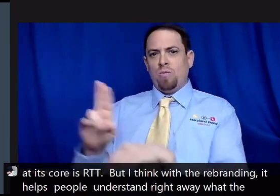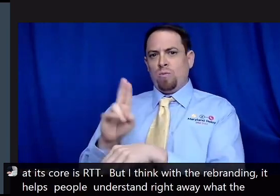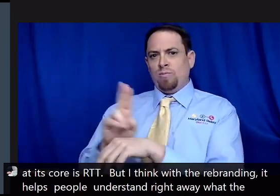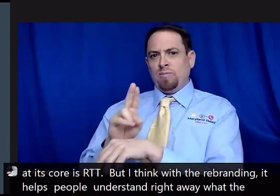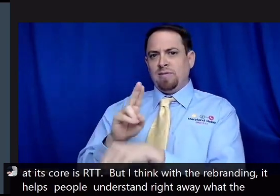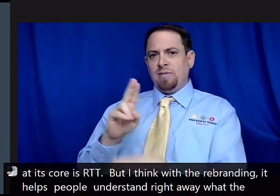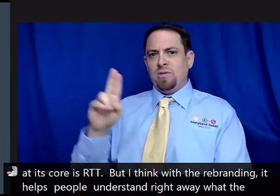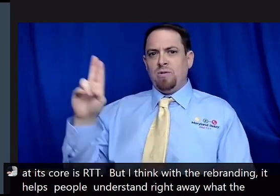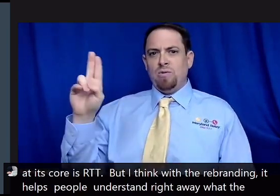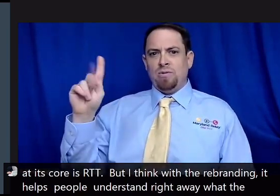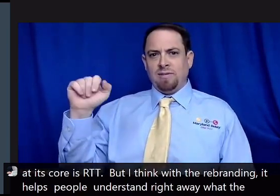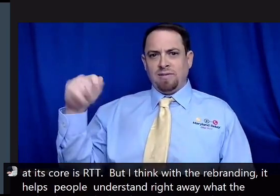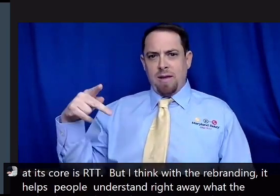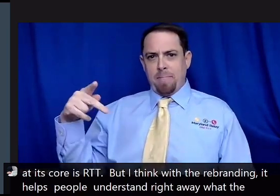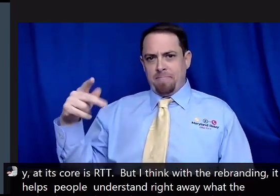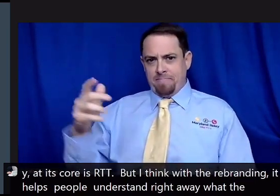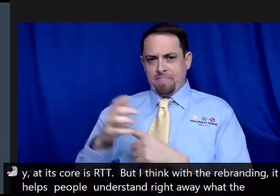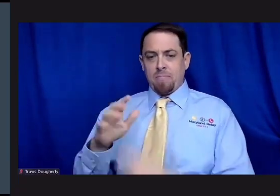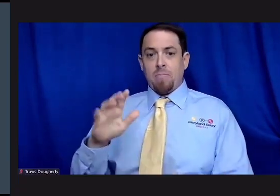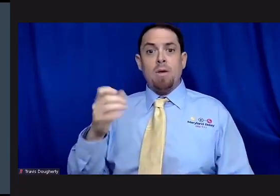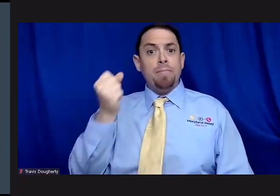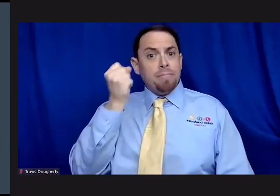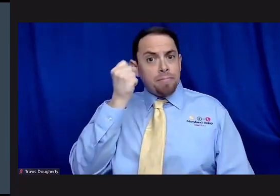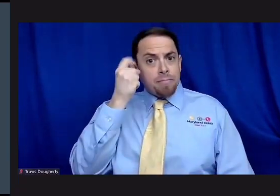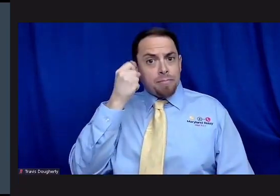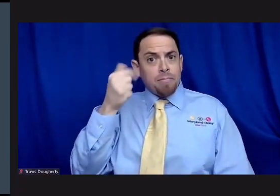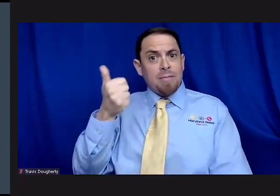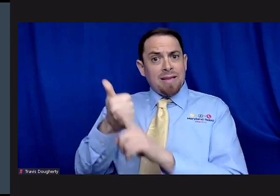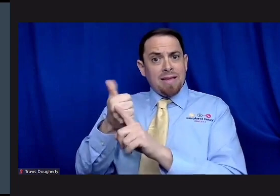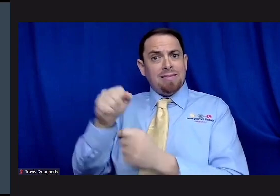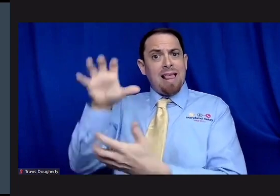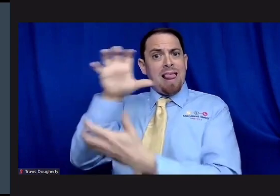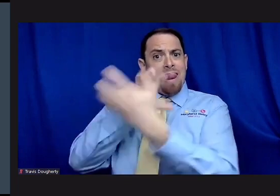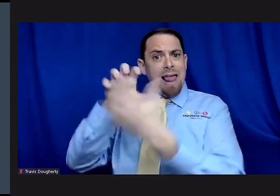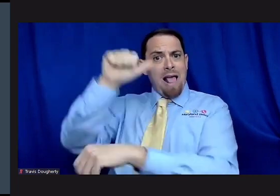let's talk about the user experience of UTAP.